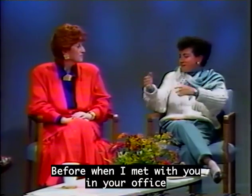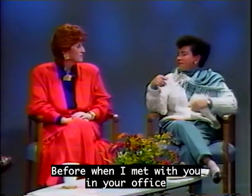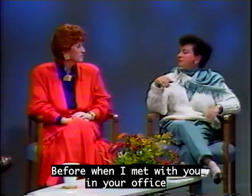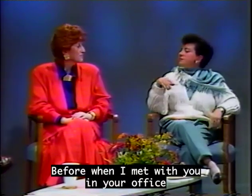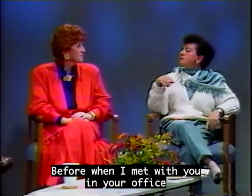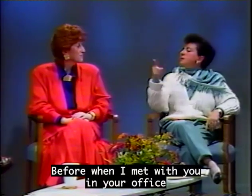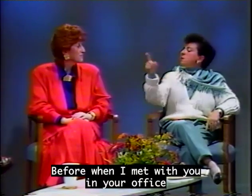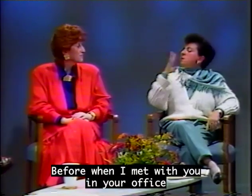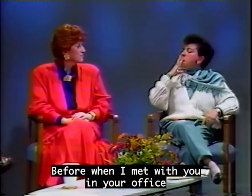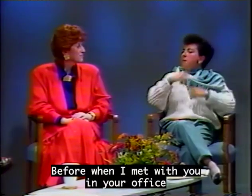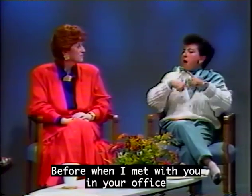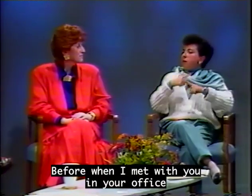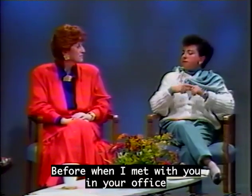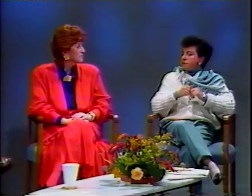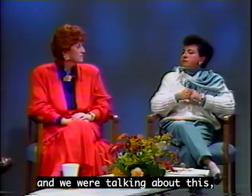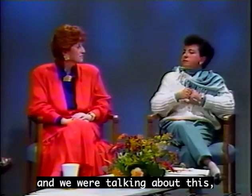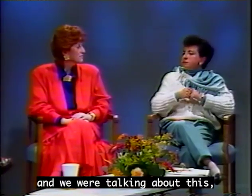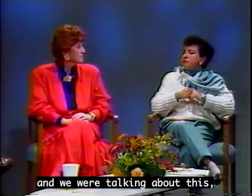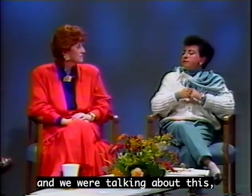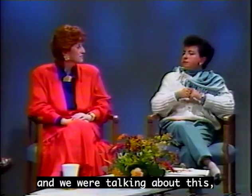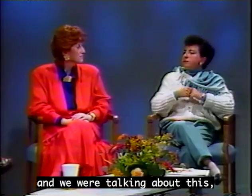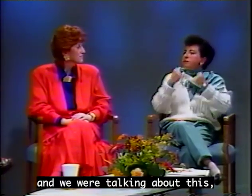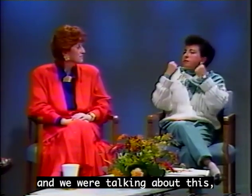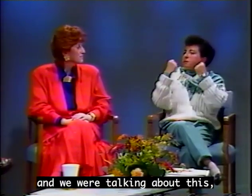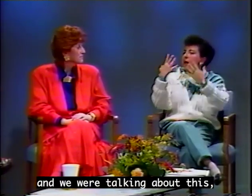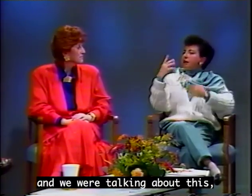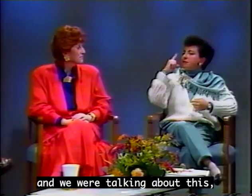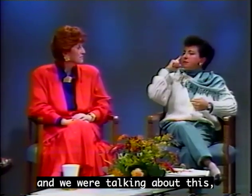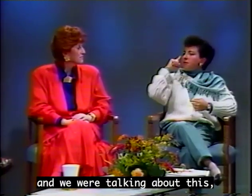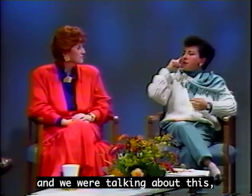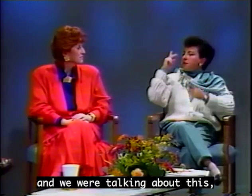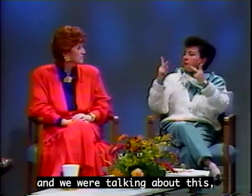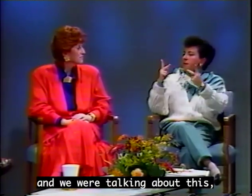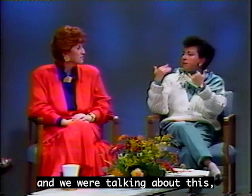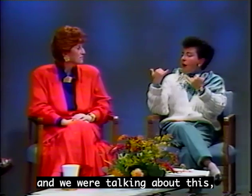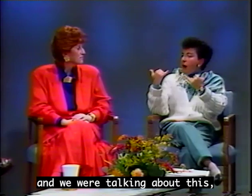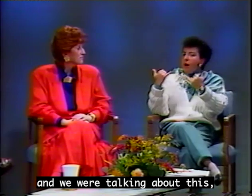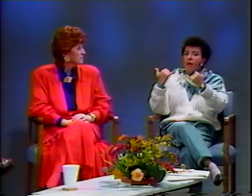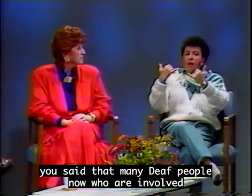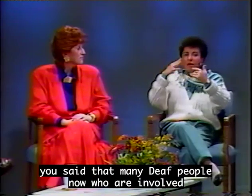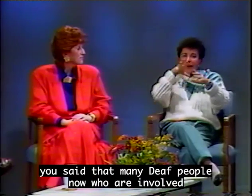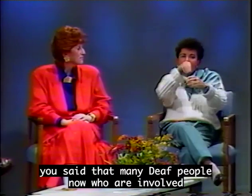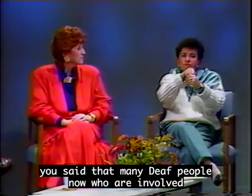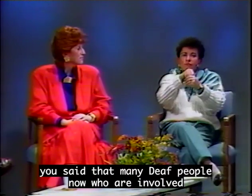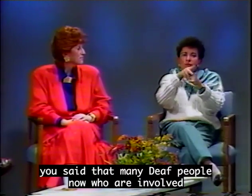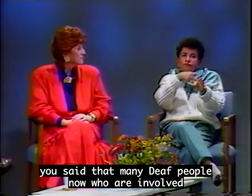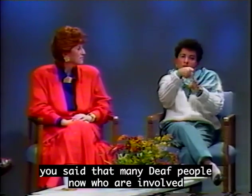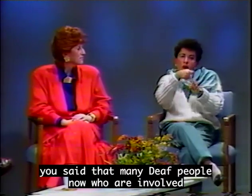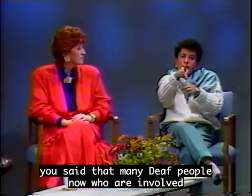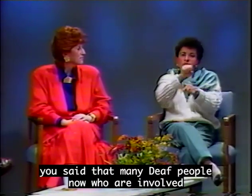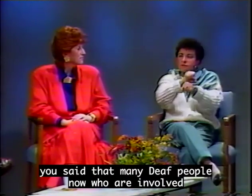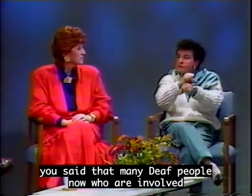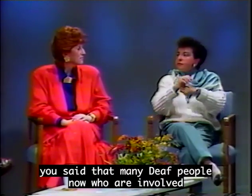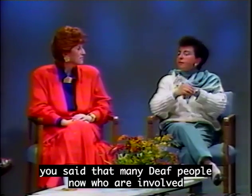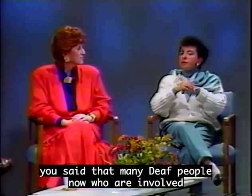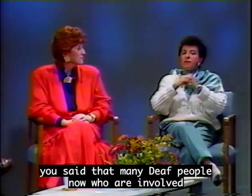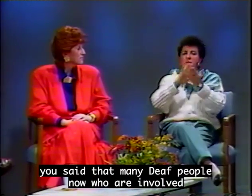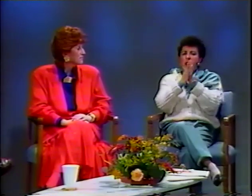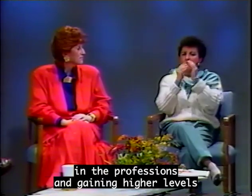met with you in your office and we were talking about this, you said that many deaf people now who are involved